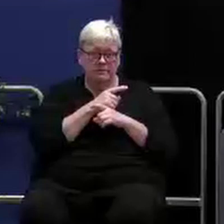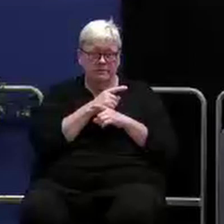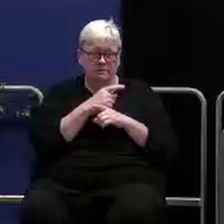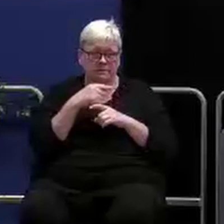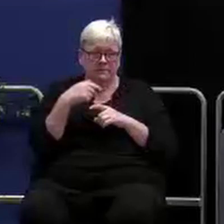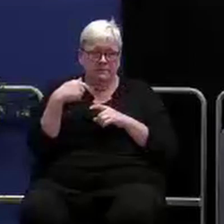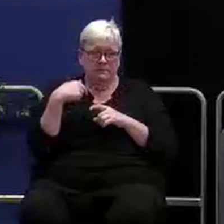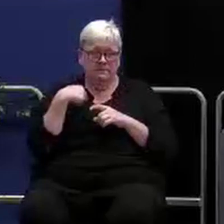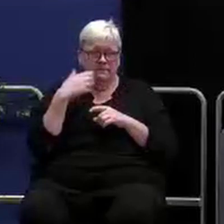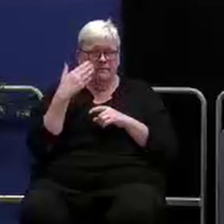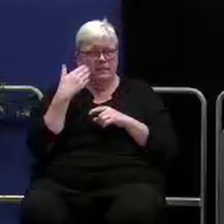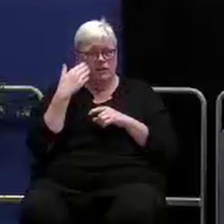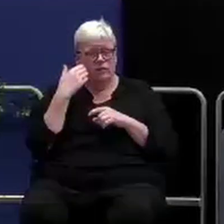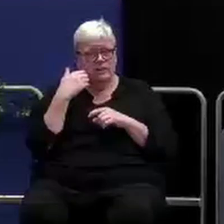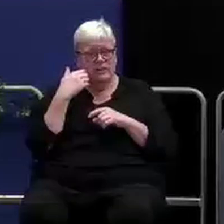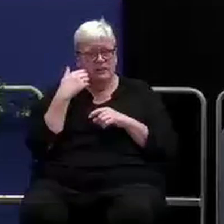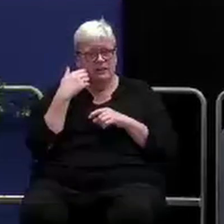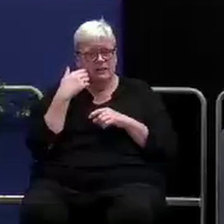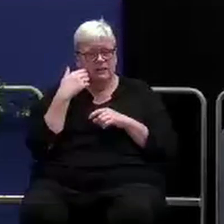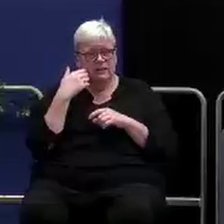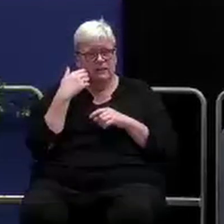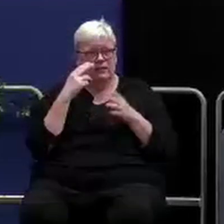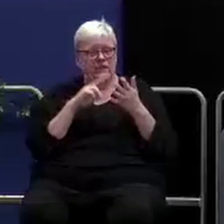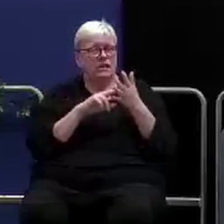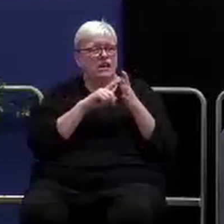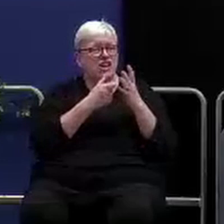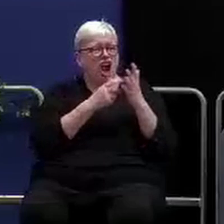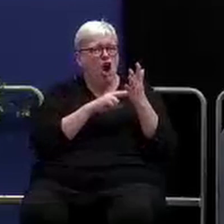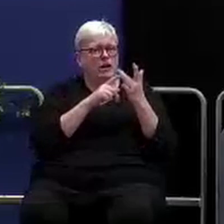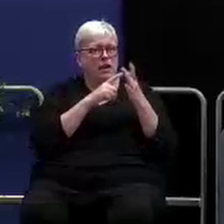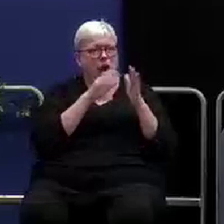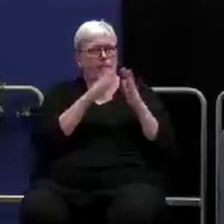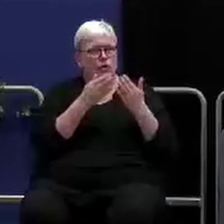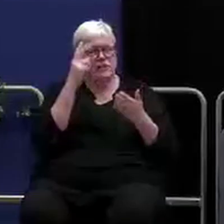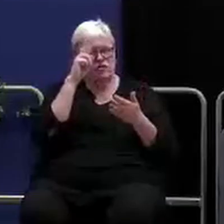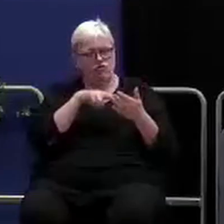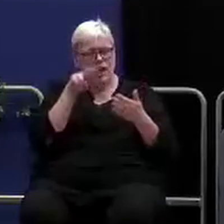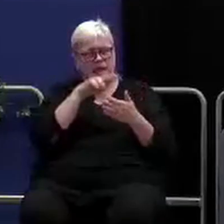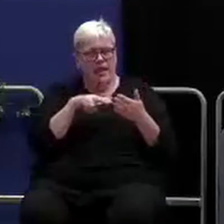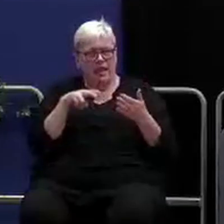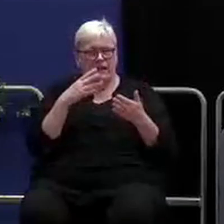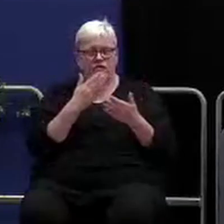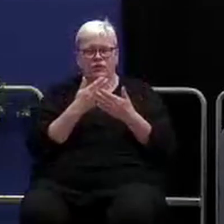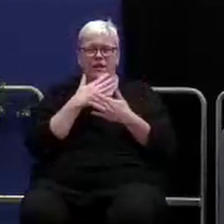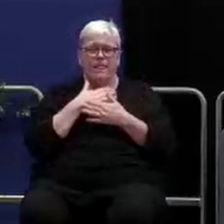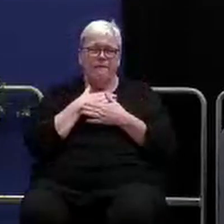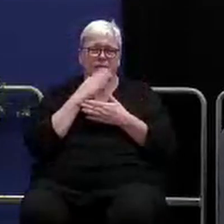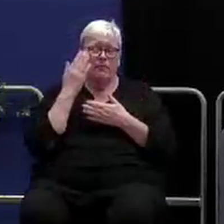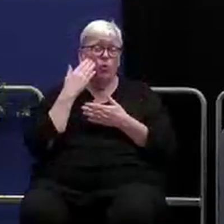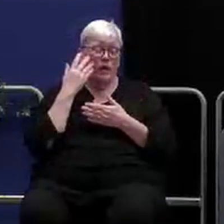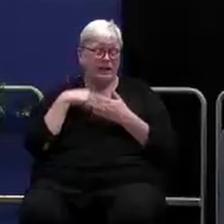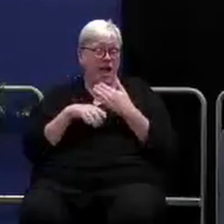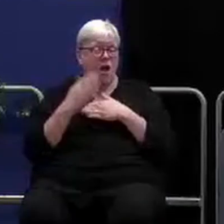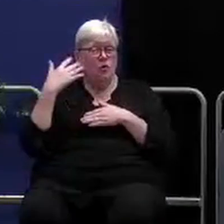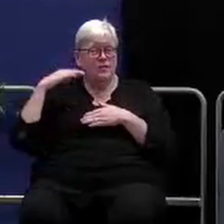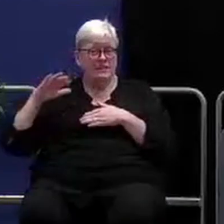I recently reread the Narnia books, and slowly, I absolutely adored them as a kid. My father read